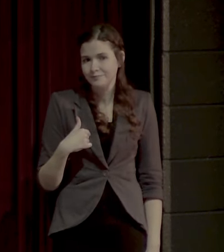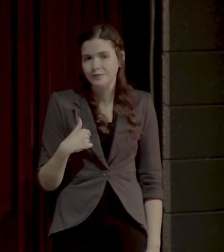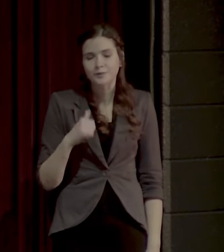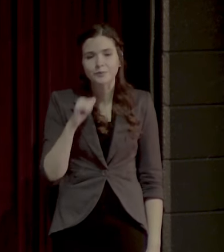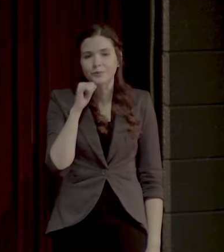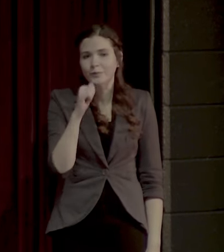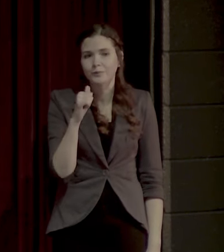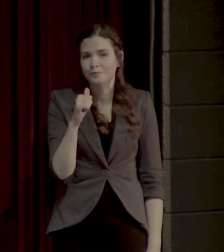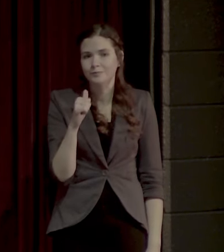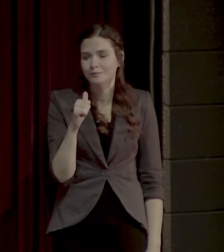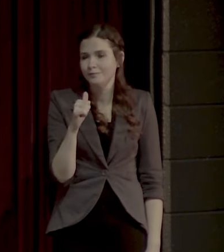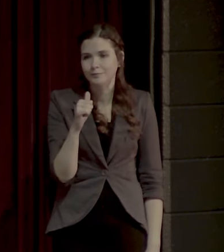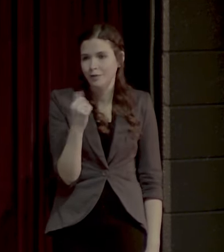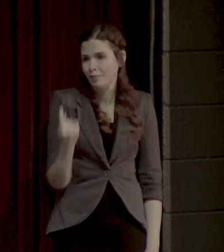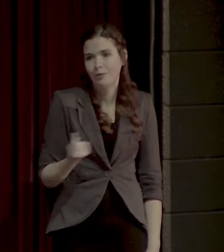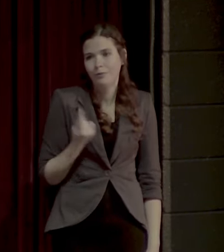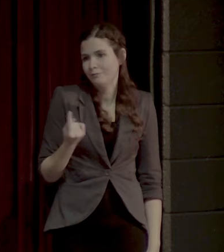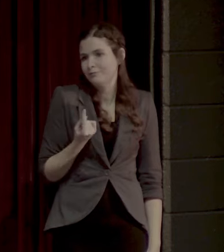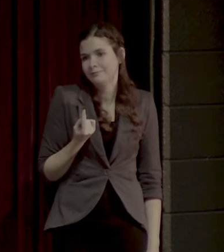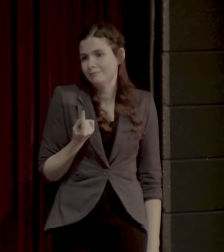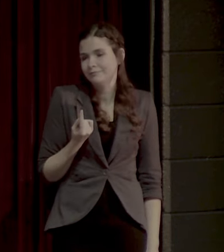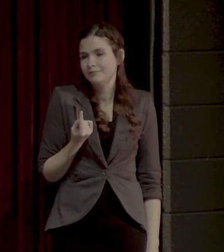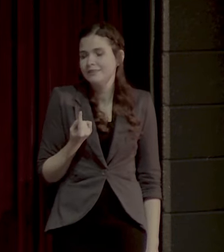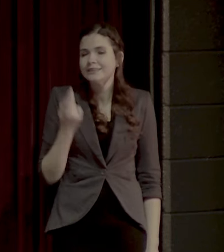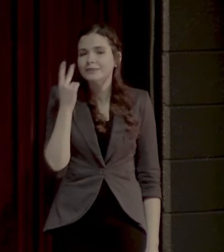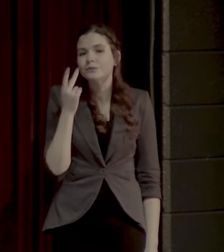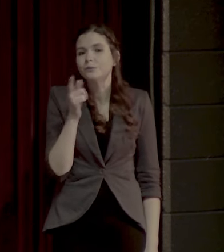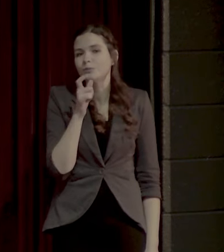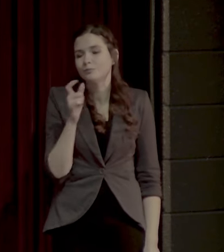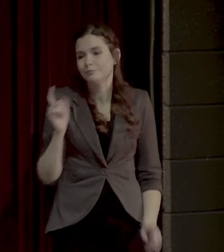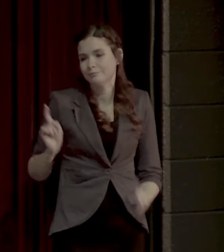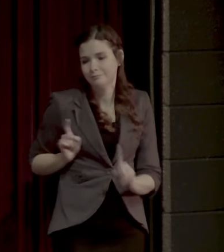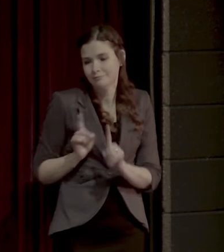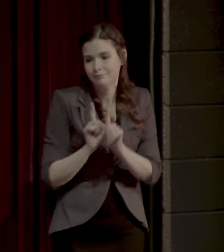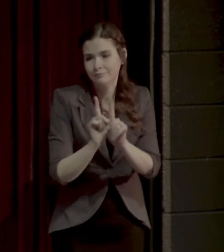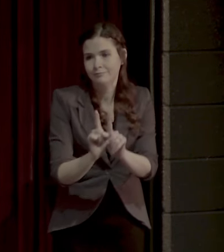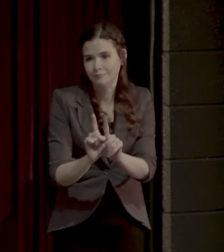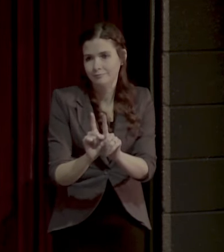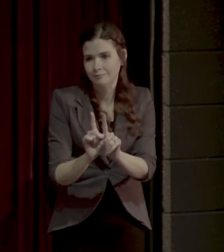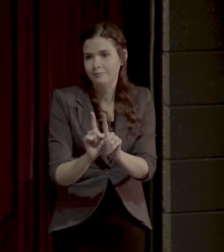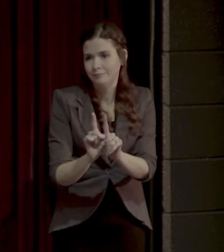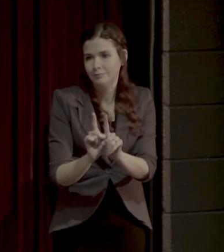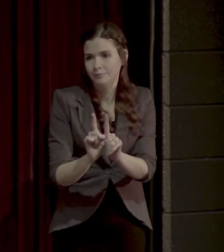Don't just walk through by yourself. See who you can bring along.